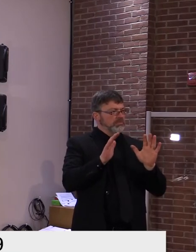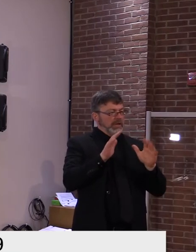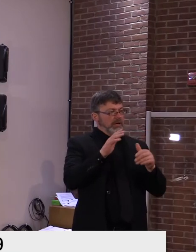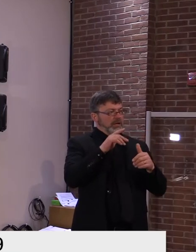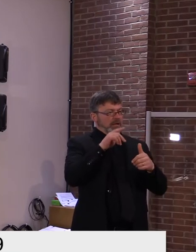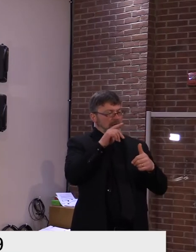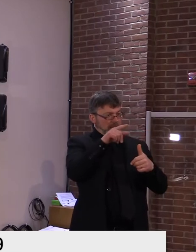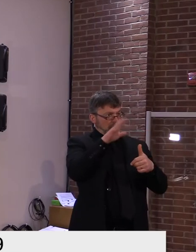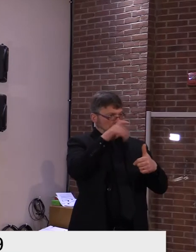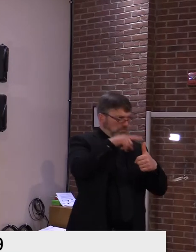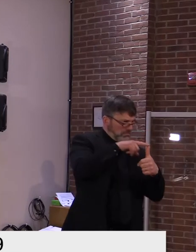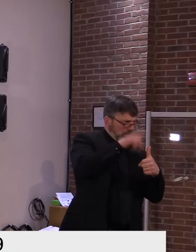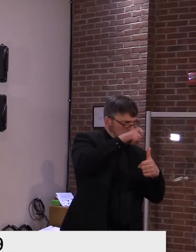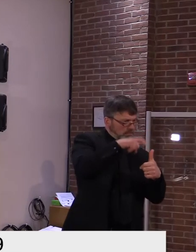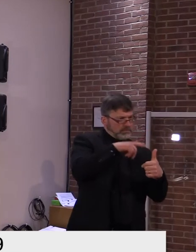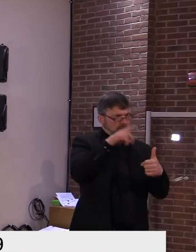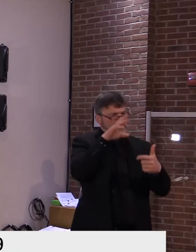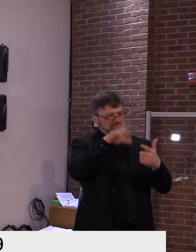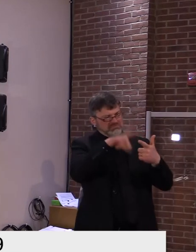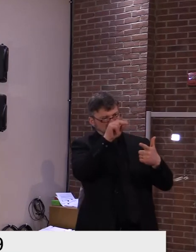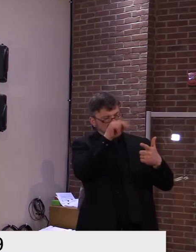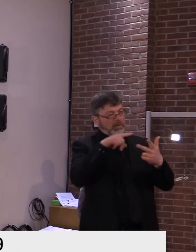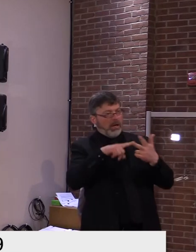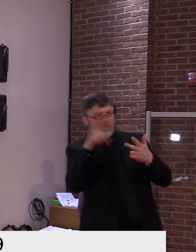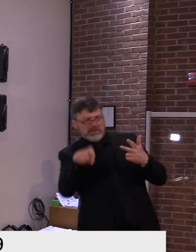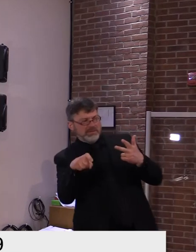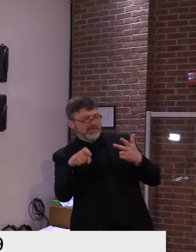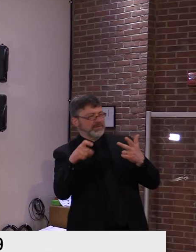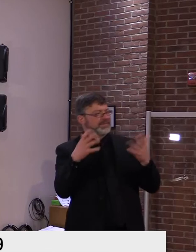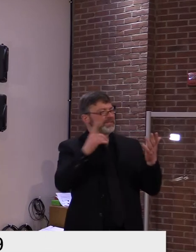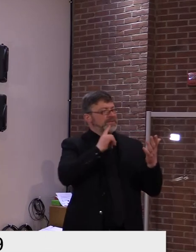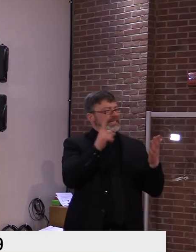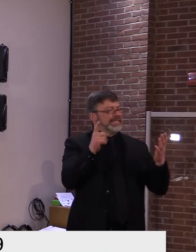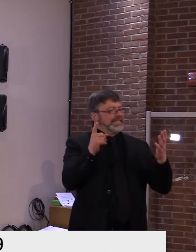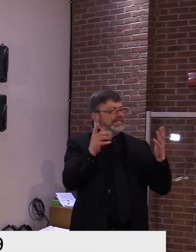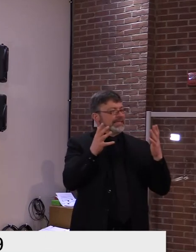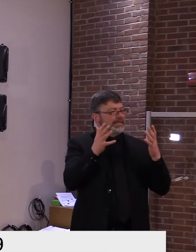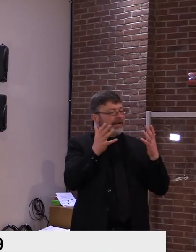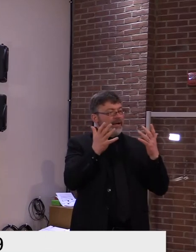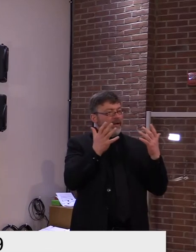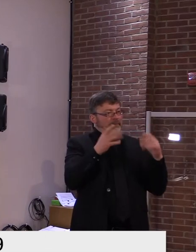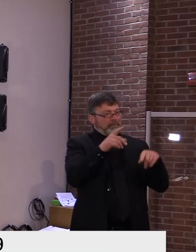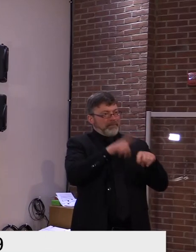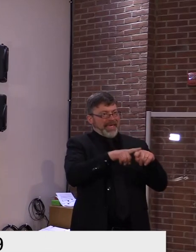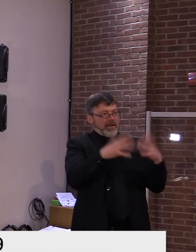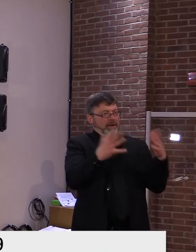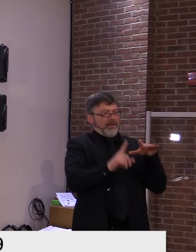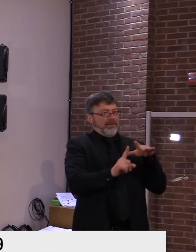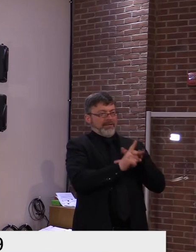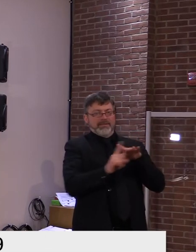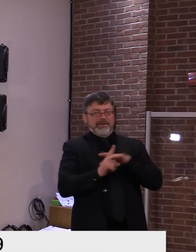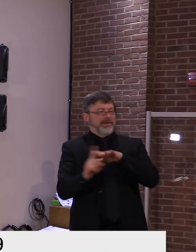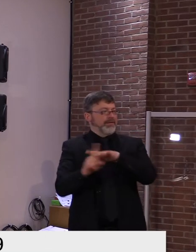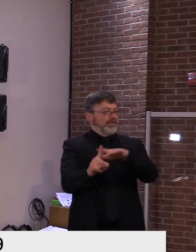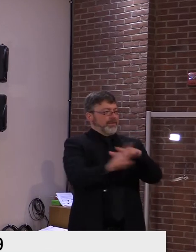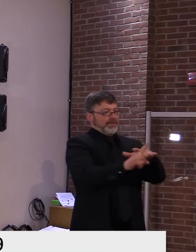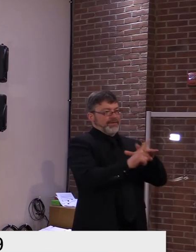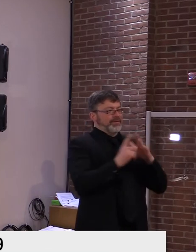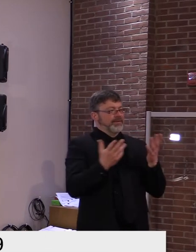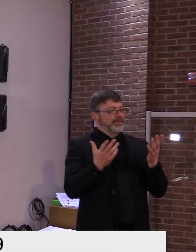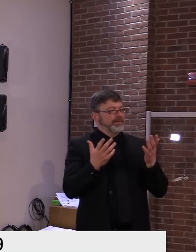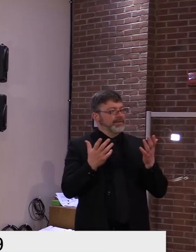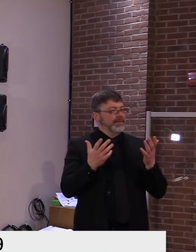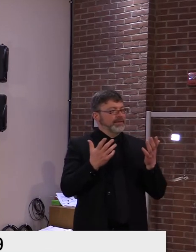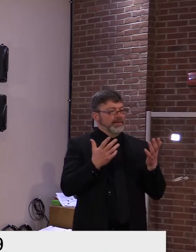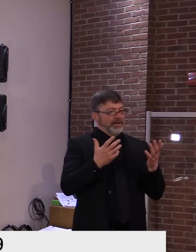depending on what your rate of new cases is in the surrounding community and what is your percent positivity rate. So it really